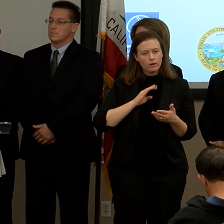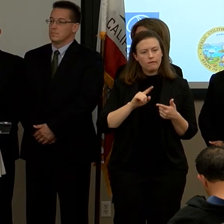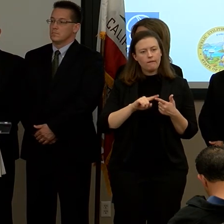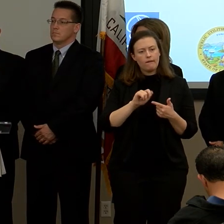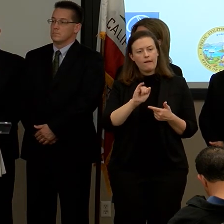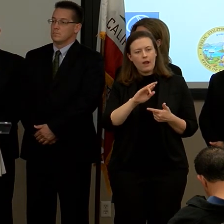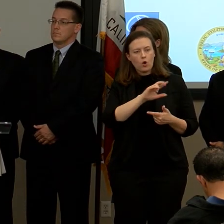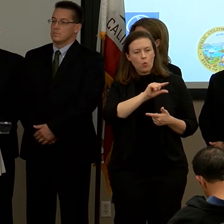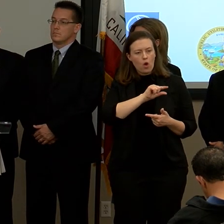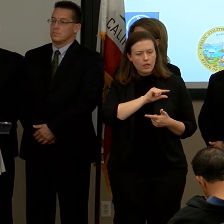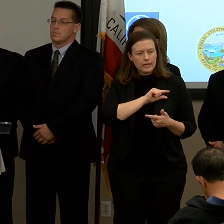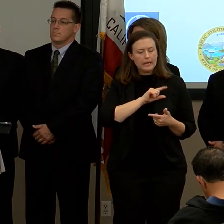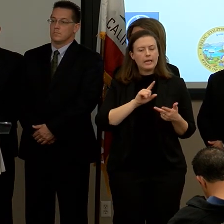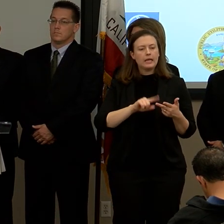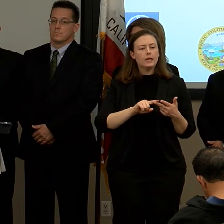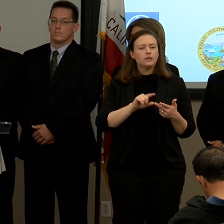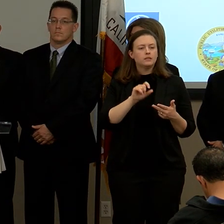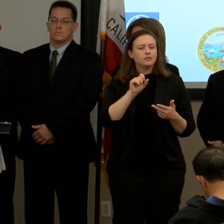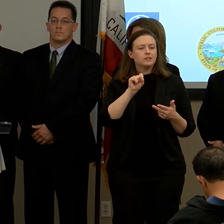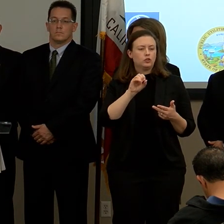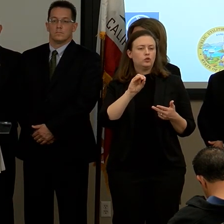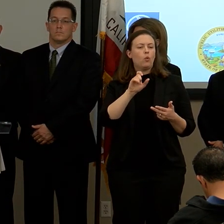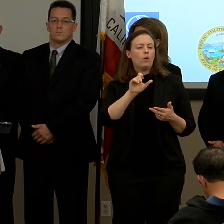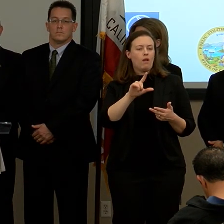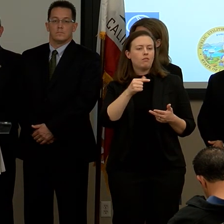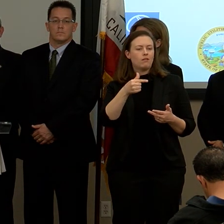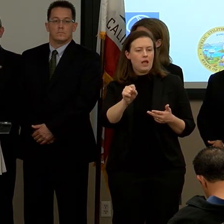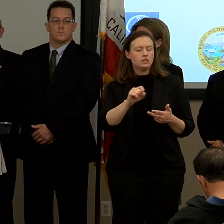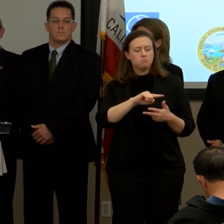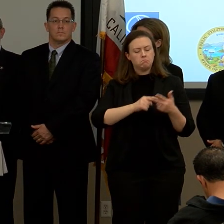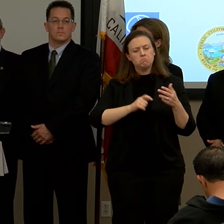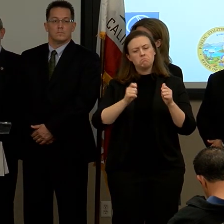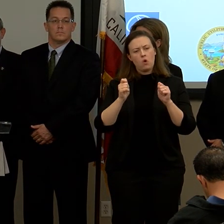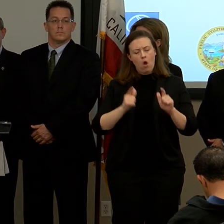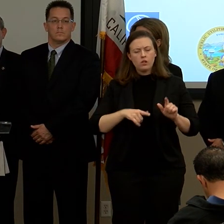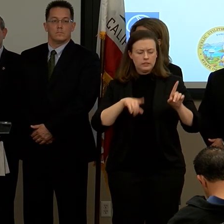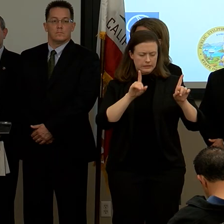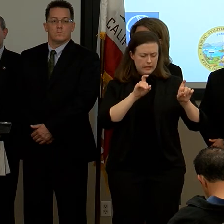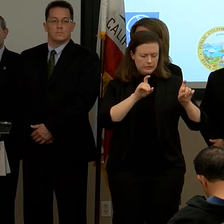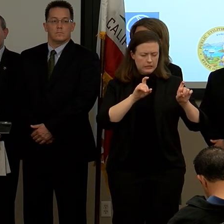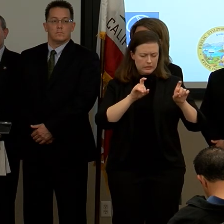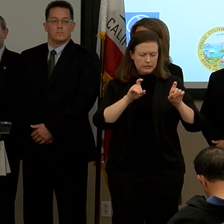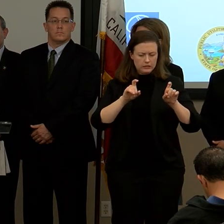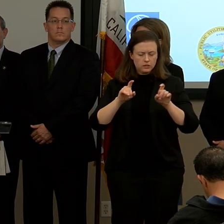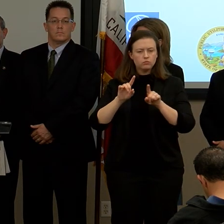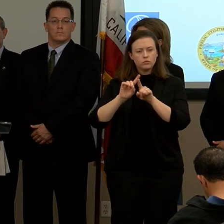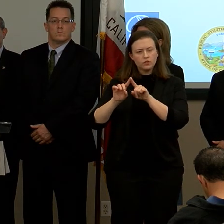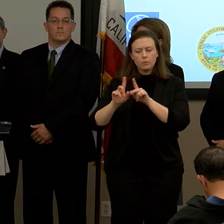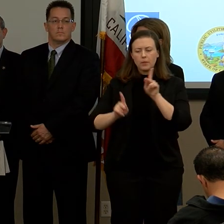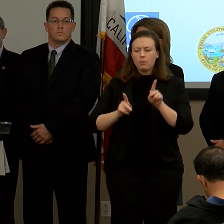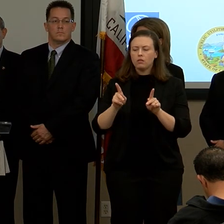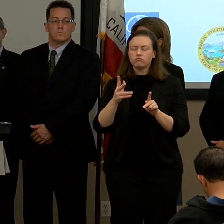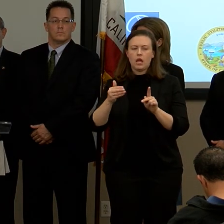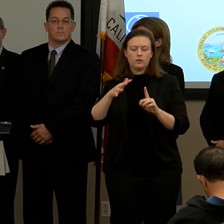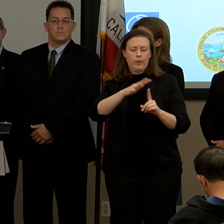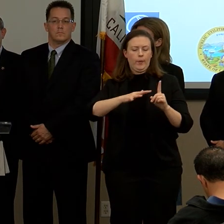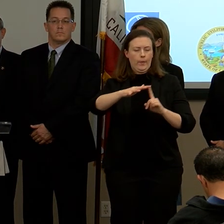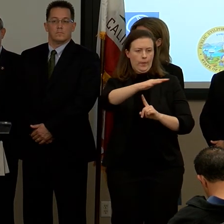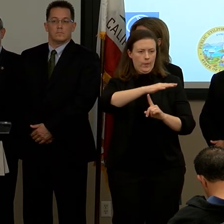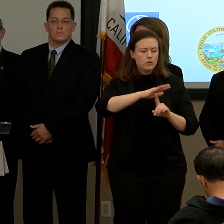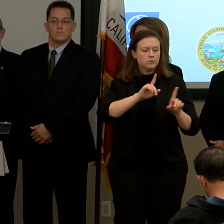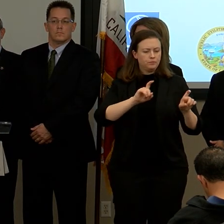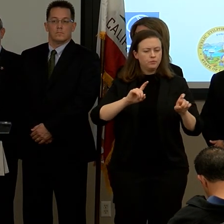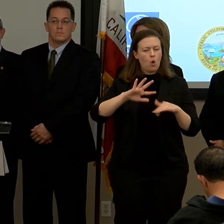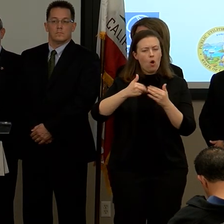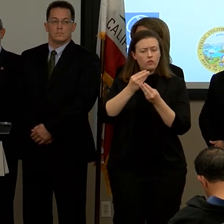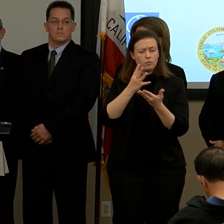LA Unified School District, and Southern California Gas, all of whom have done testing on a variety of constituents in the environment. We've pulled those